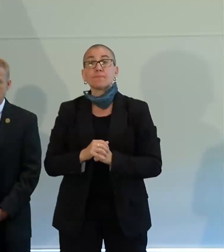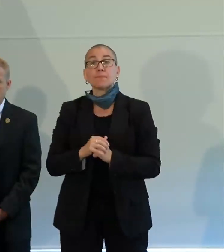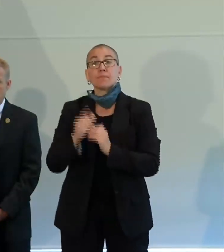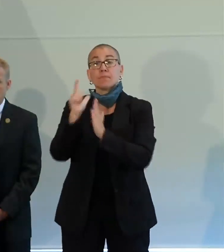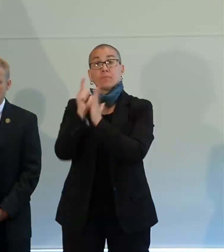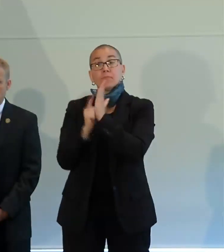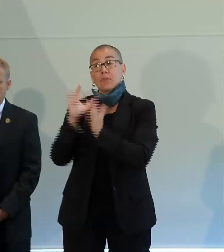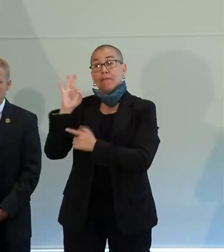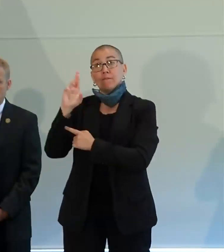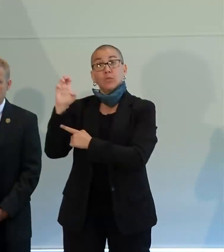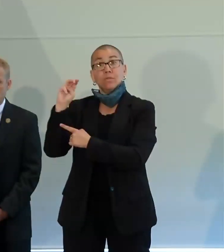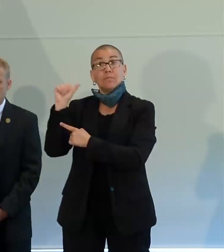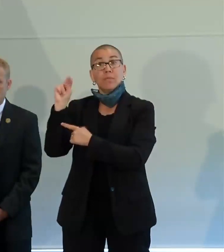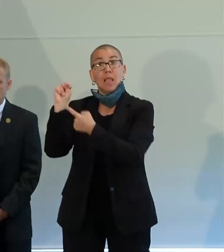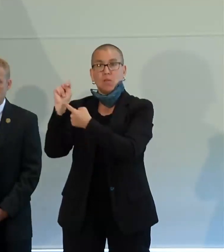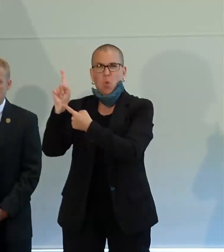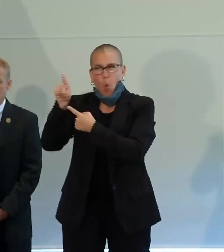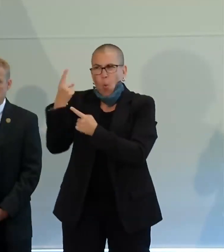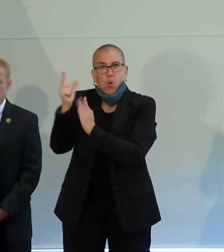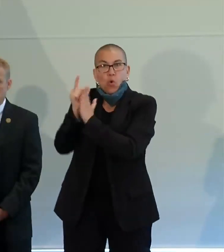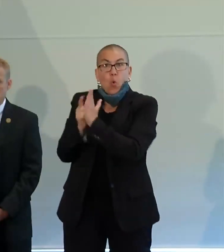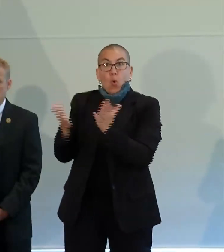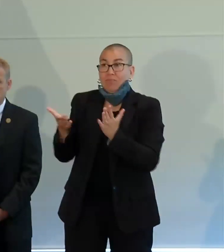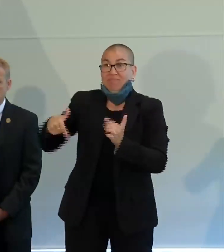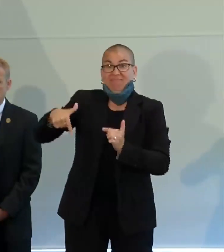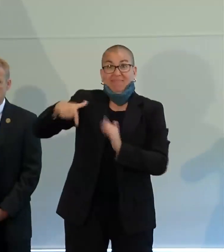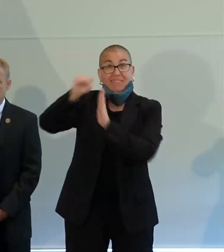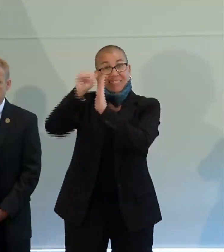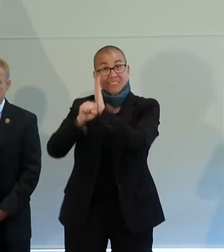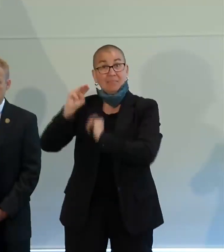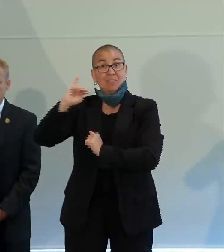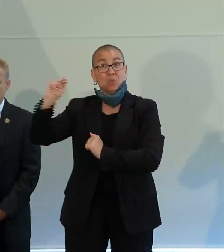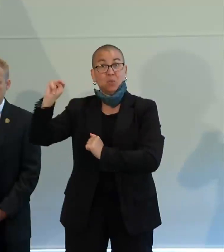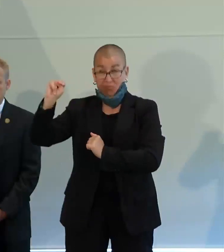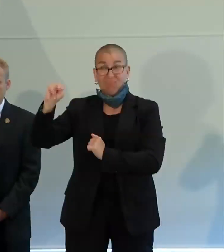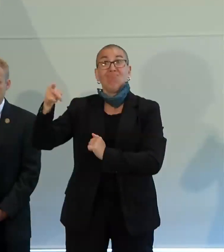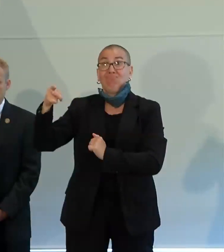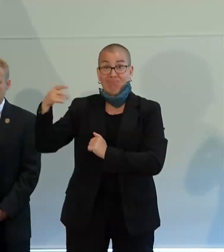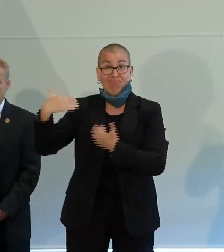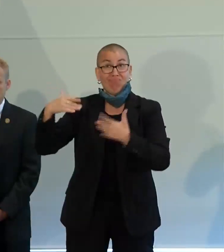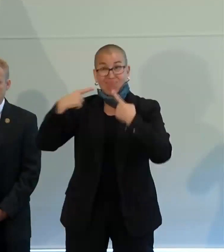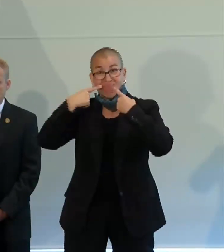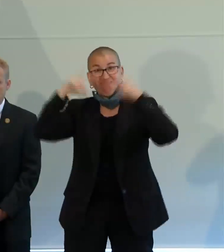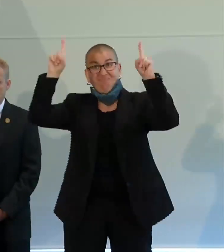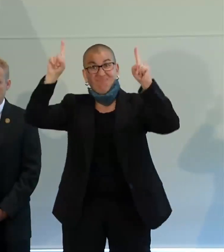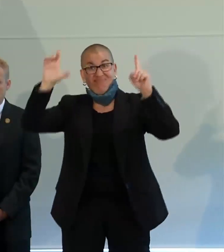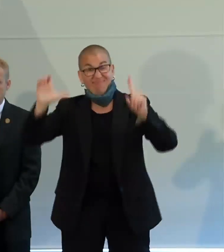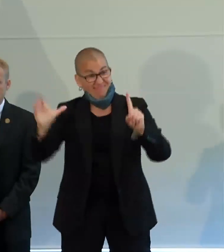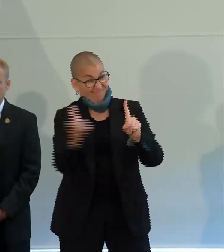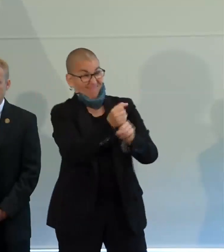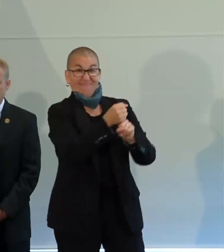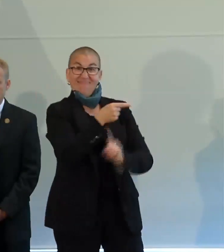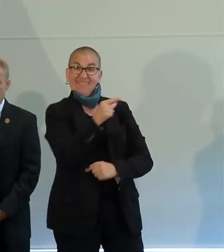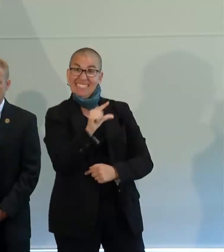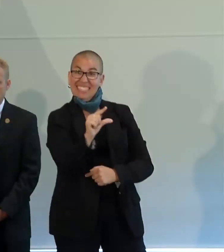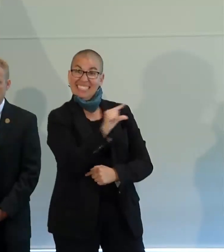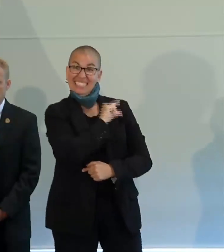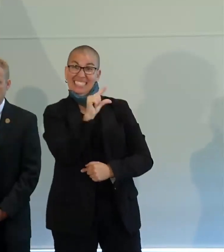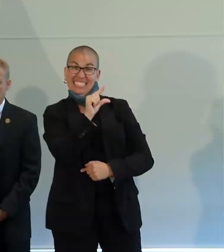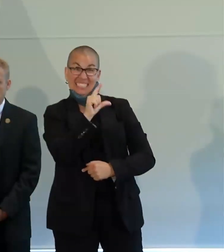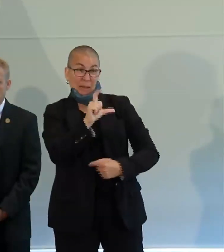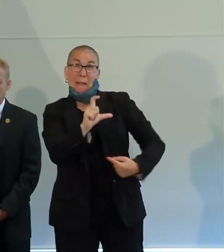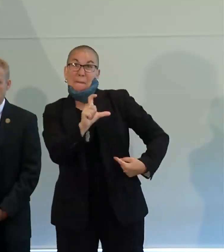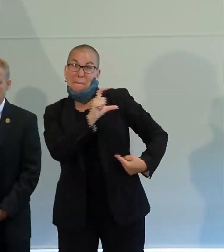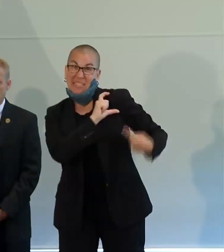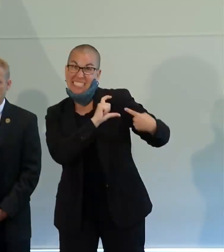state of Minnesota who has successfully convicted a police officer for murder. And he can